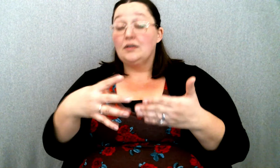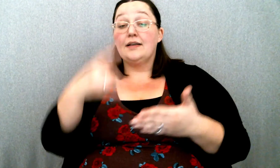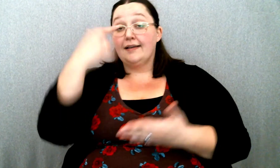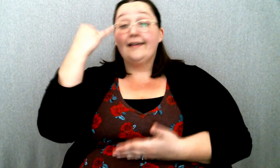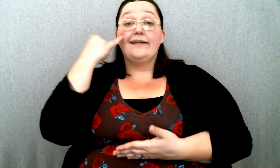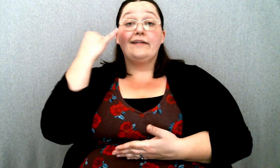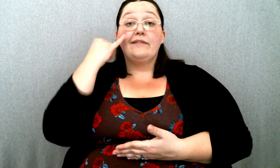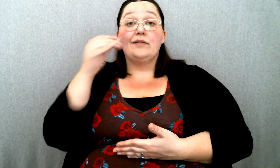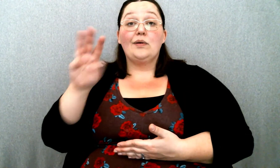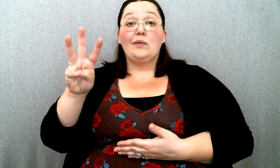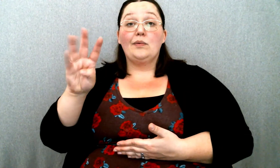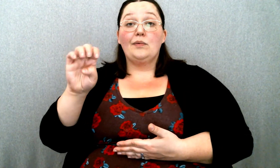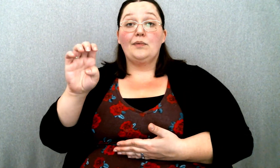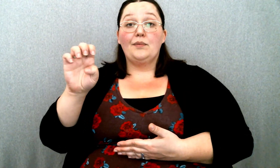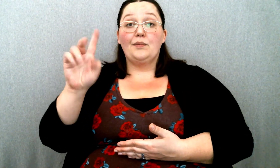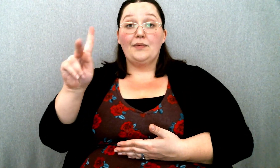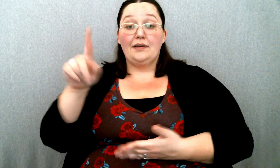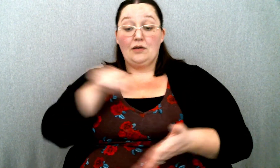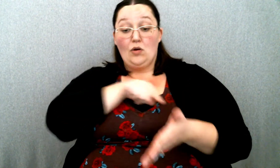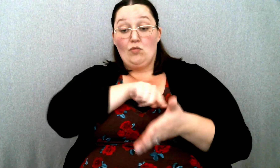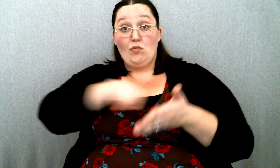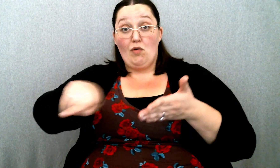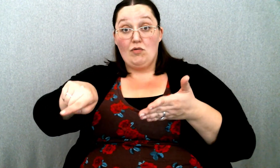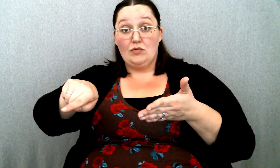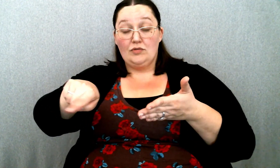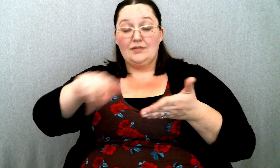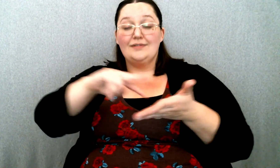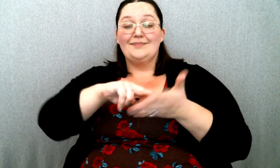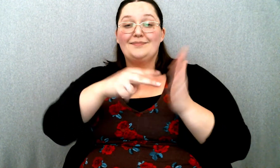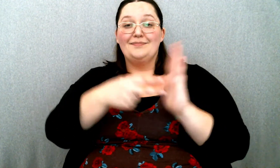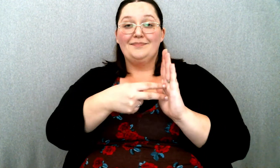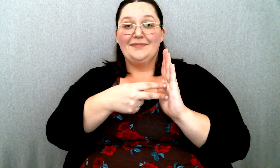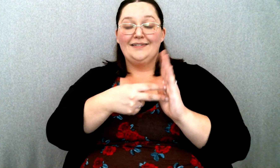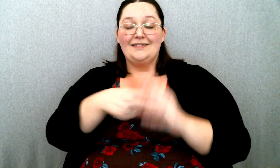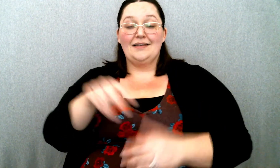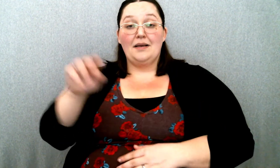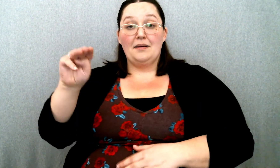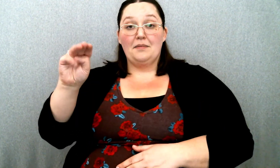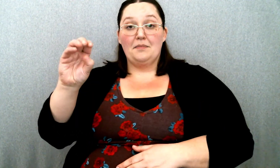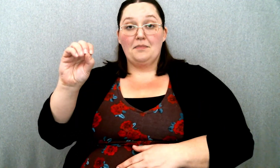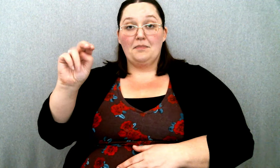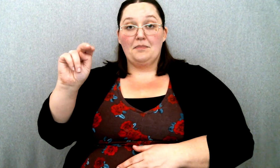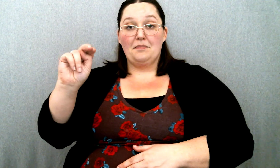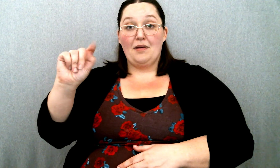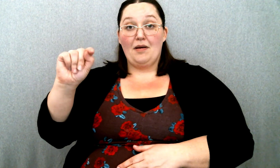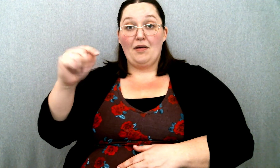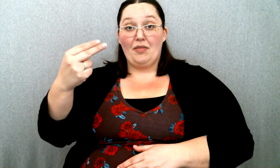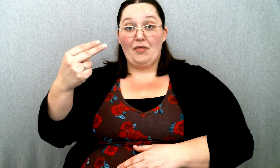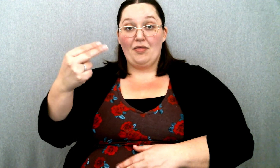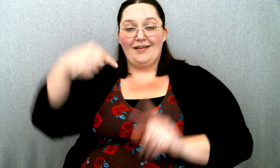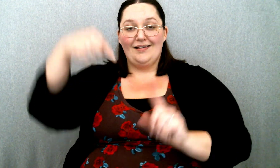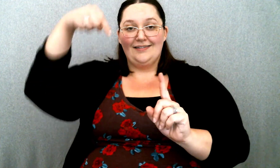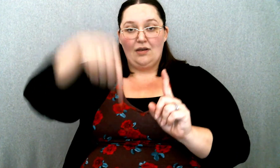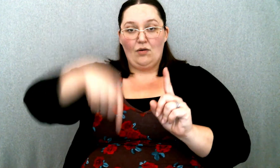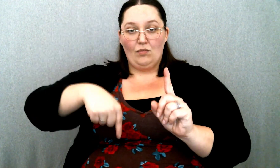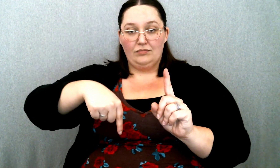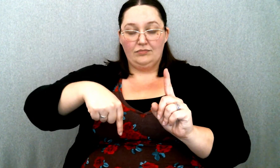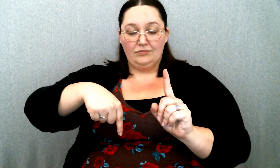Now reimagine that calendar. If the sign week goes across, that means the sign month is all of those weeks